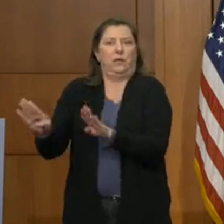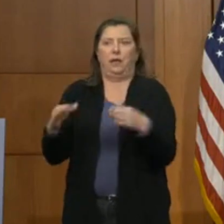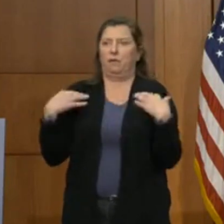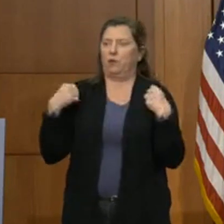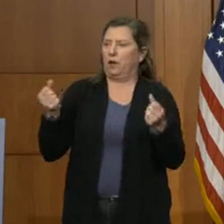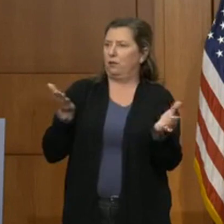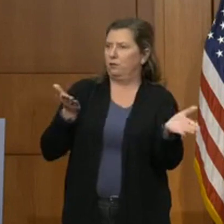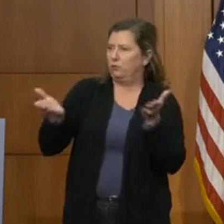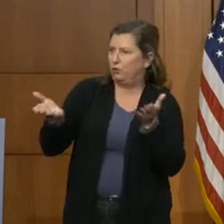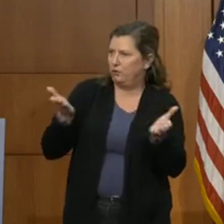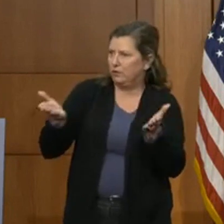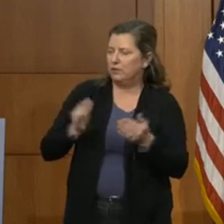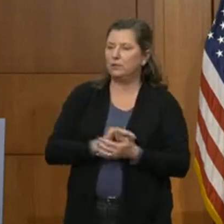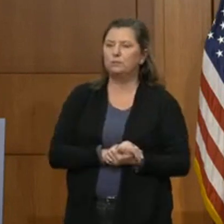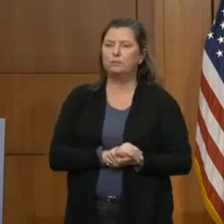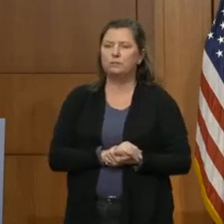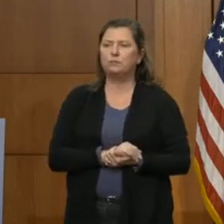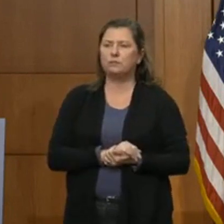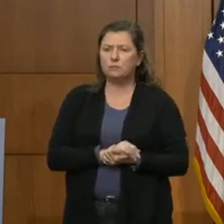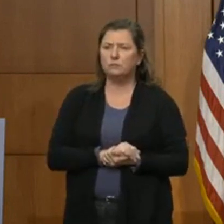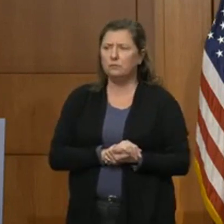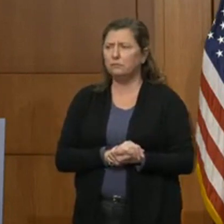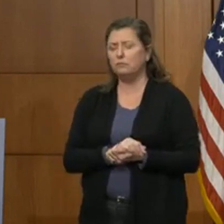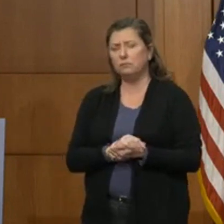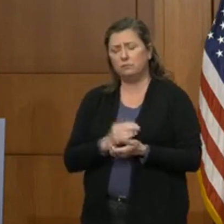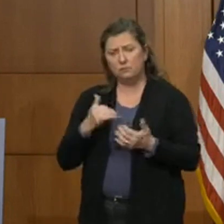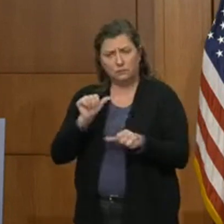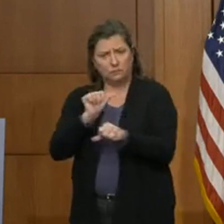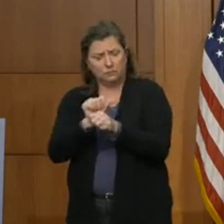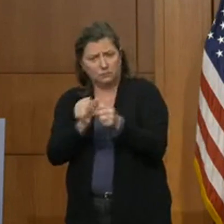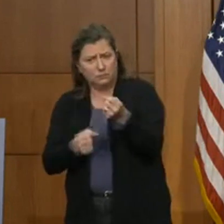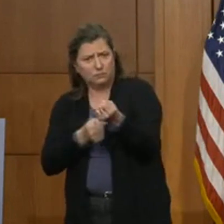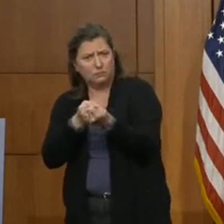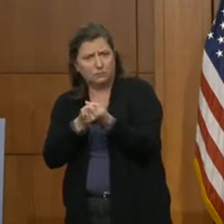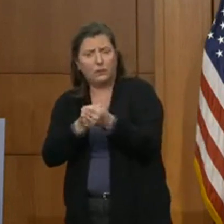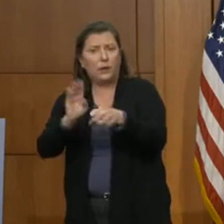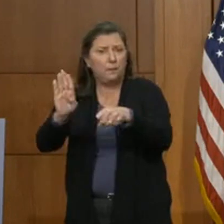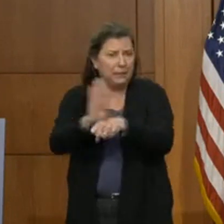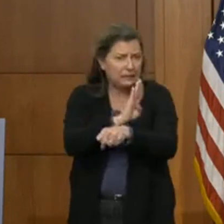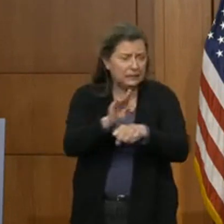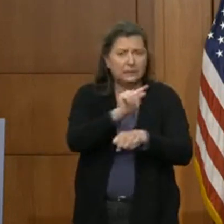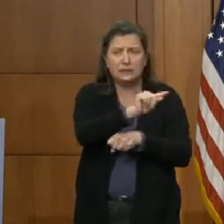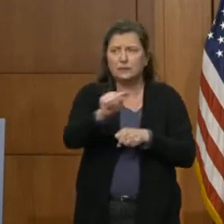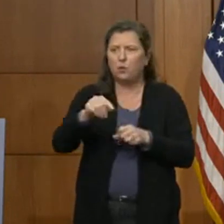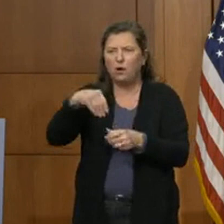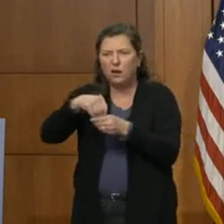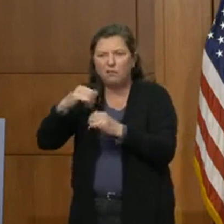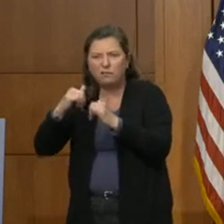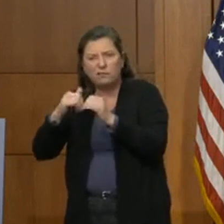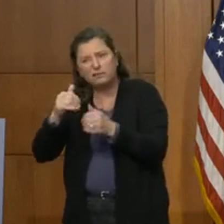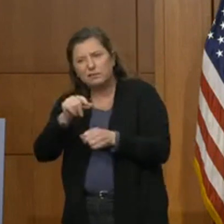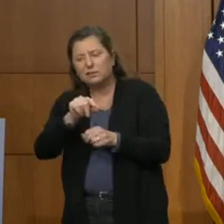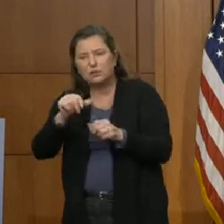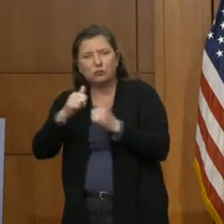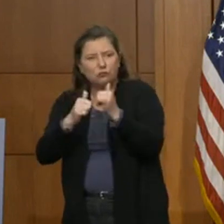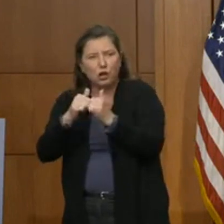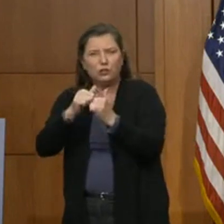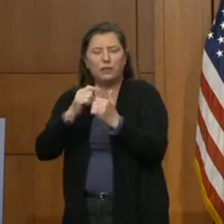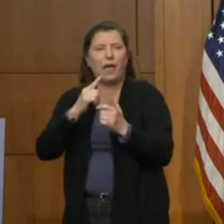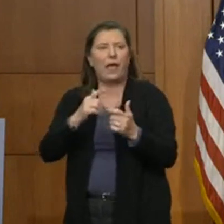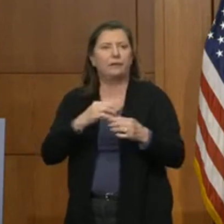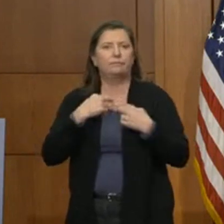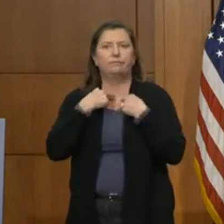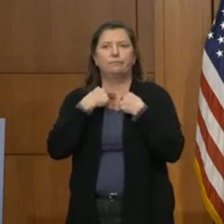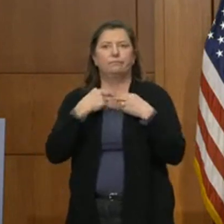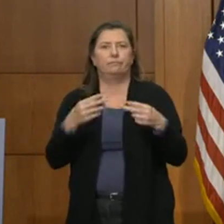We continue to work to support businesses and infrastructure that are affected by closures. Our Go